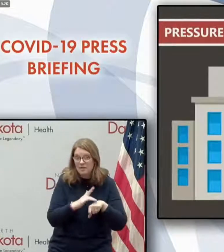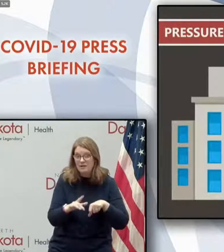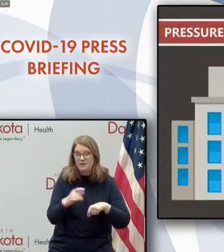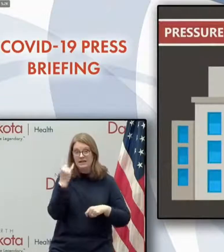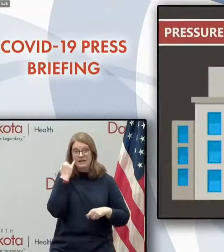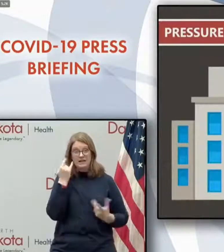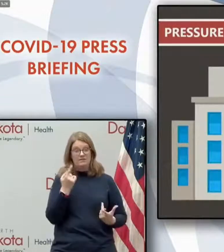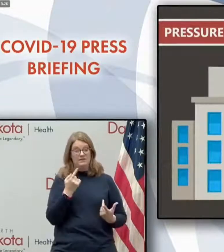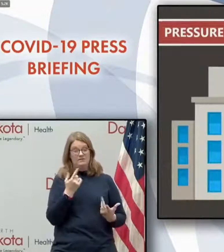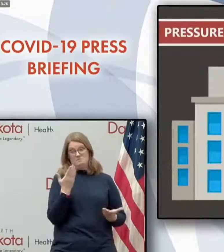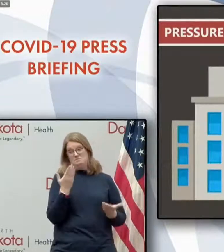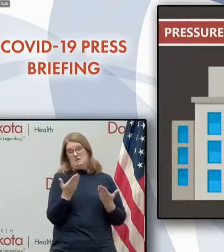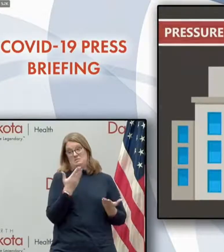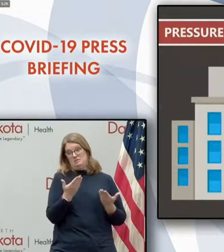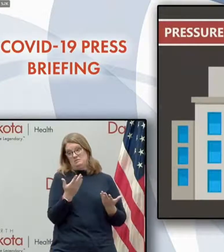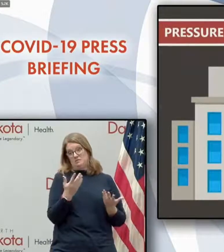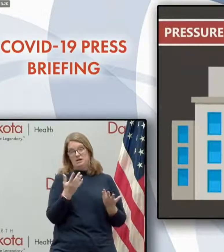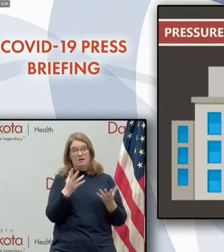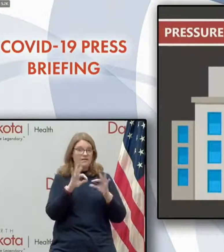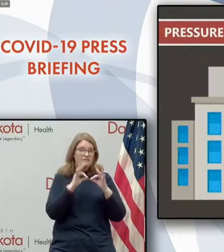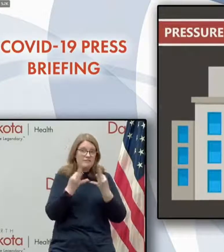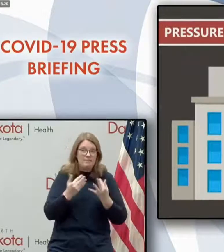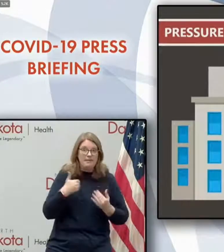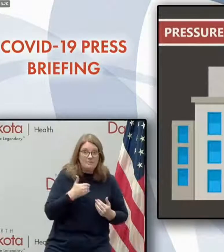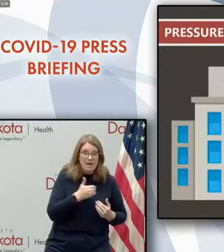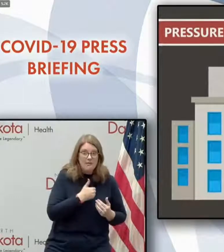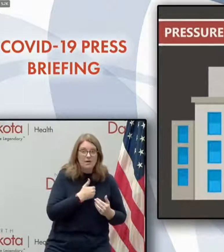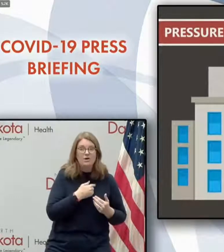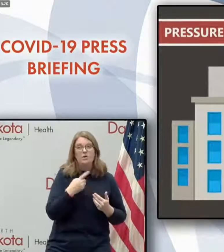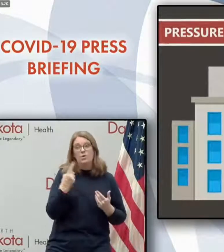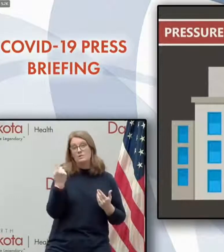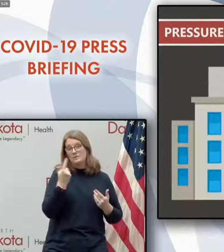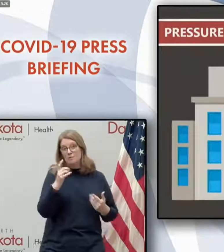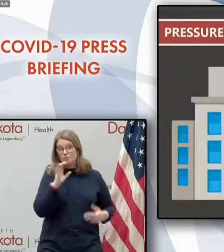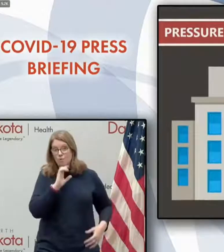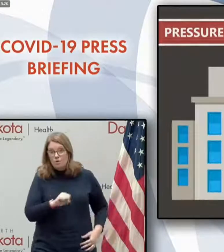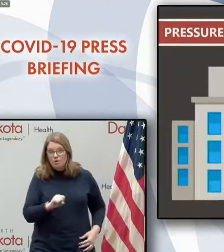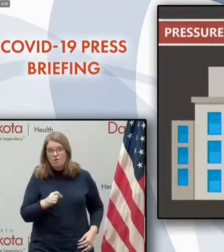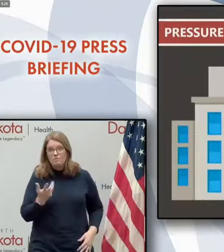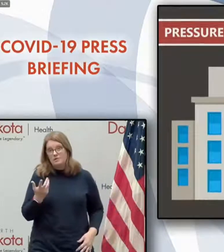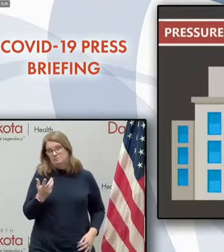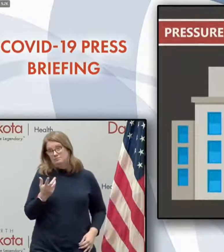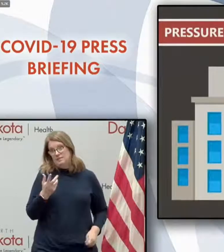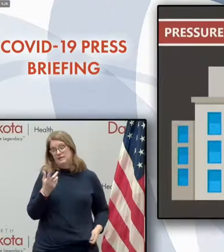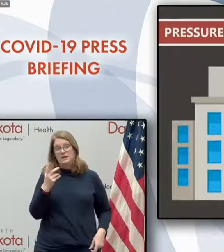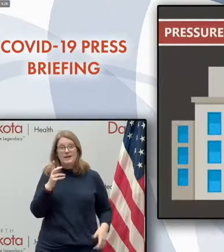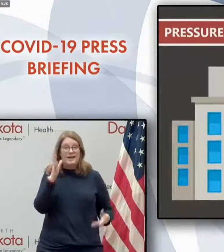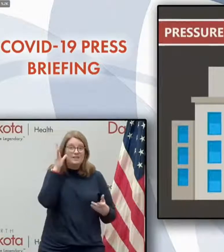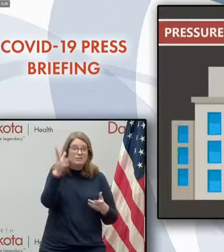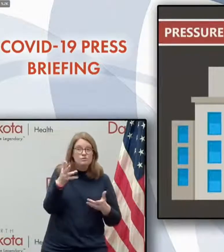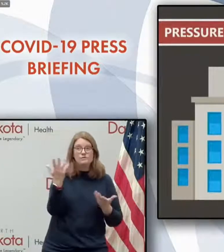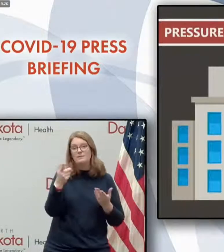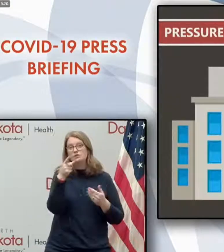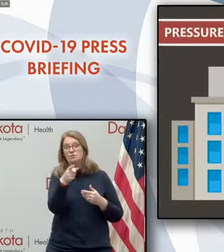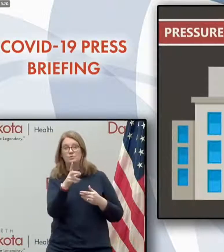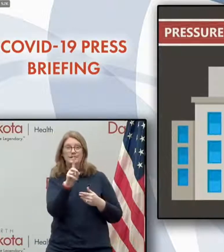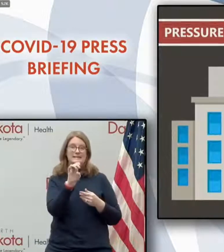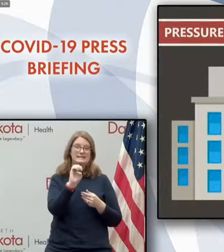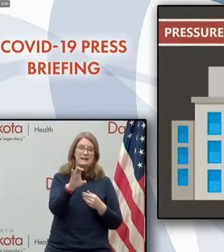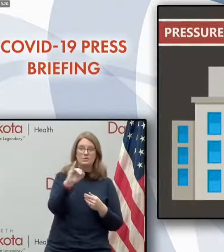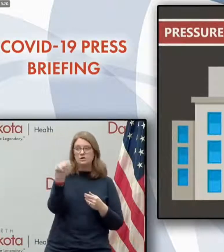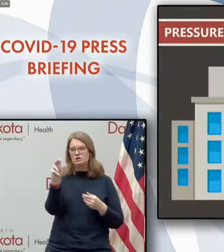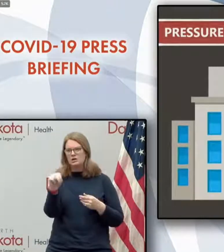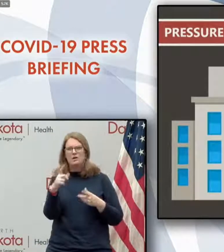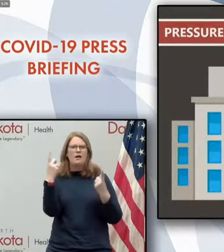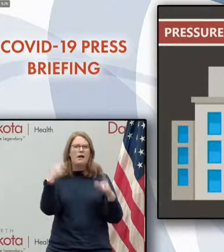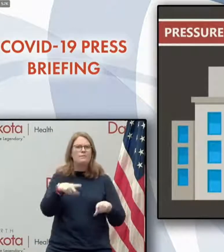for a family member and somebody who's elder, but it might be you in December or January. If you have a